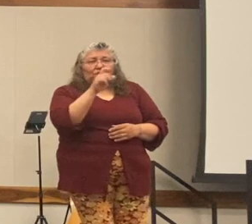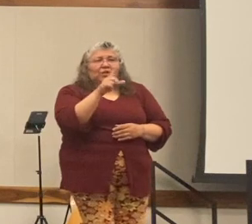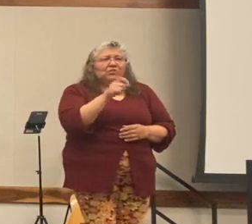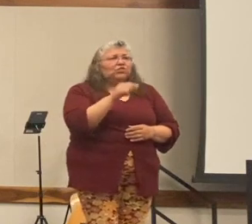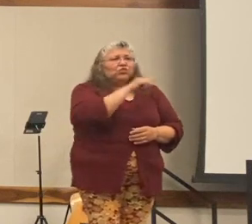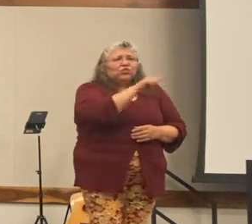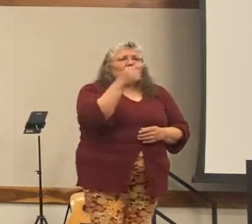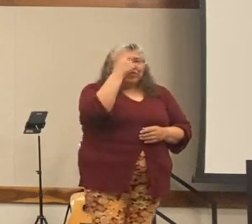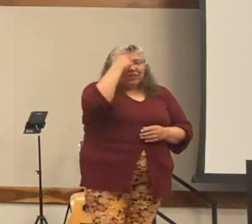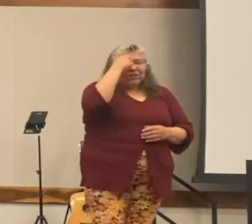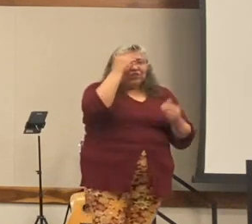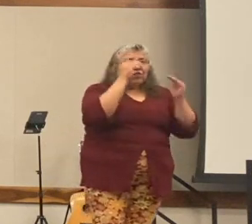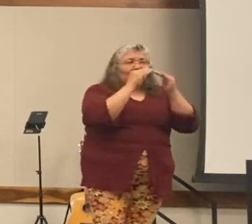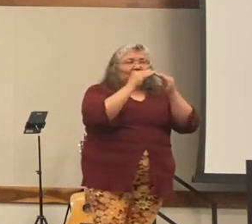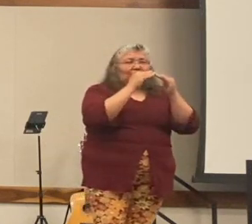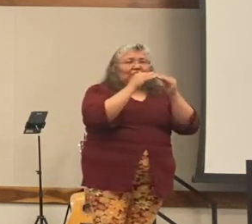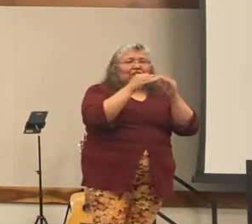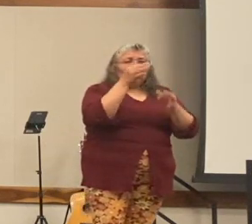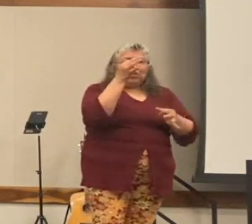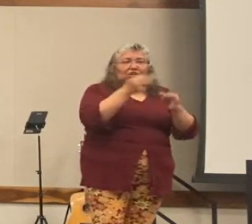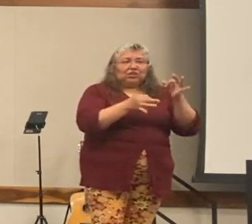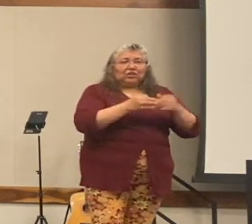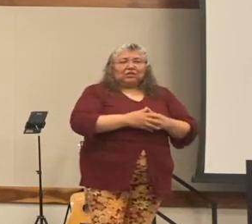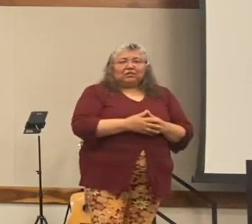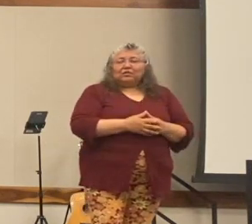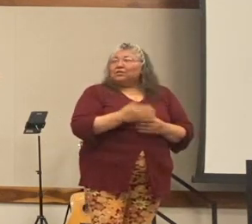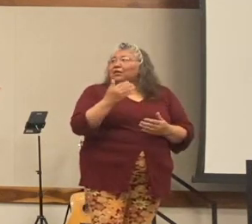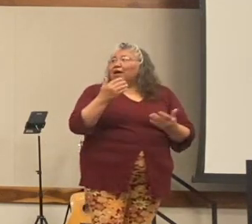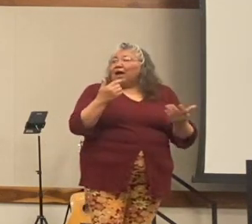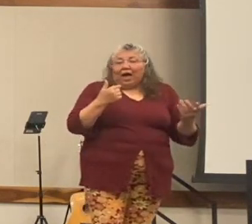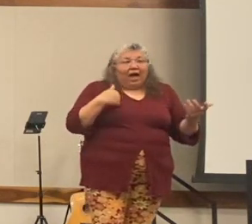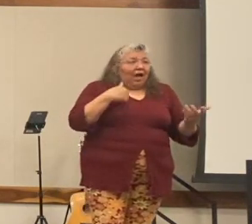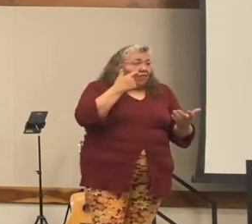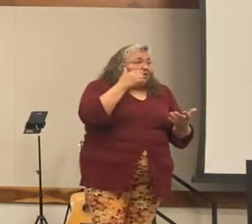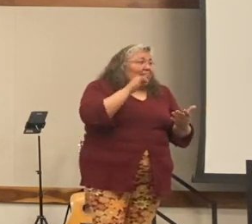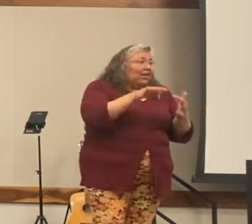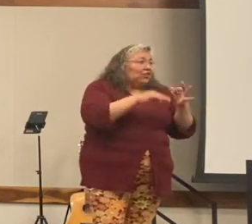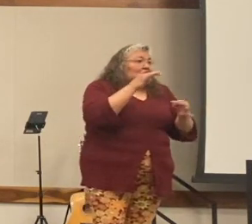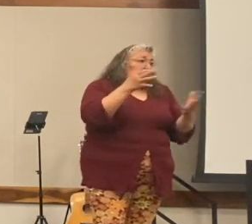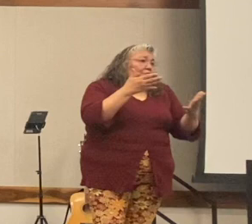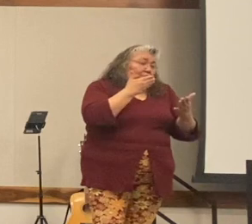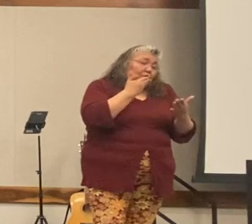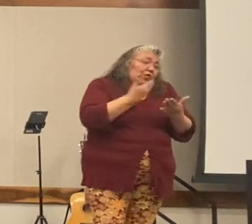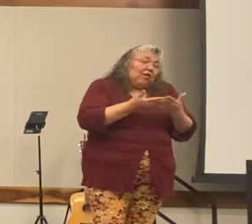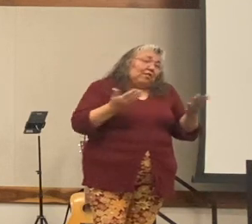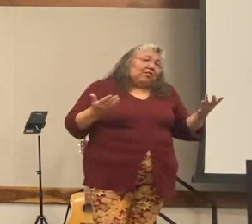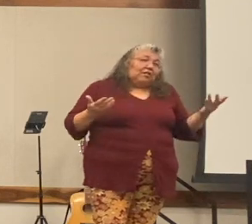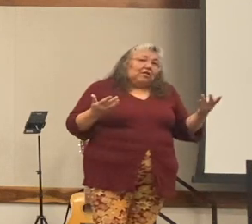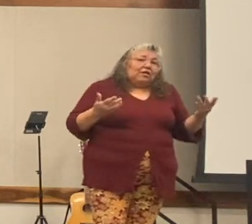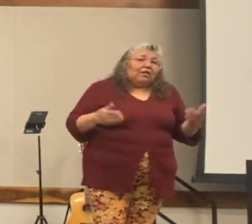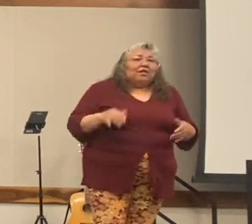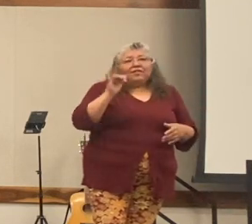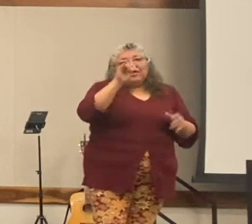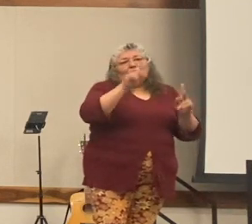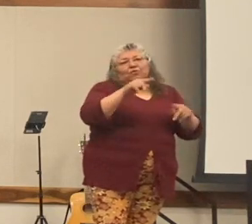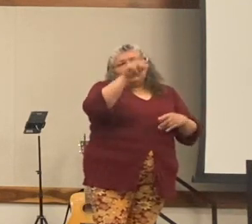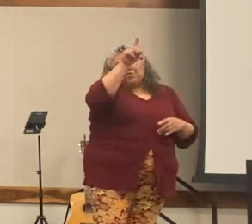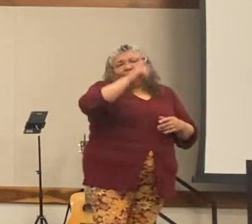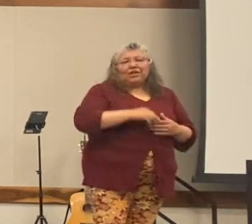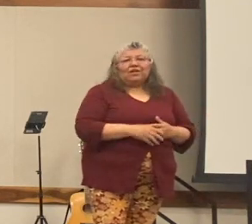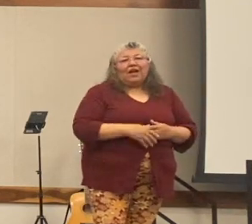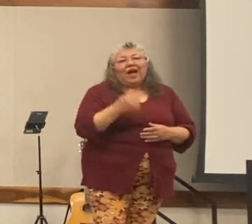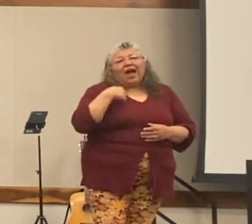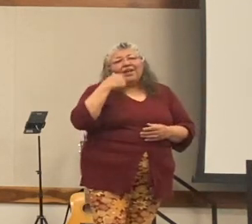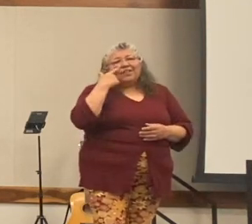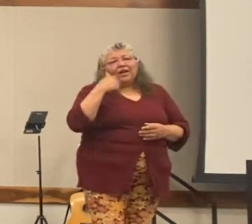you think that you're a fair judge? You know what? I think I judge that pretty well. You know what? That person over there, I